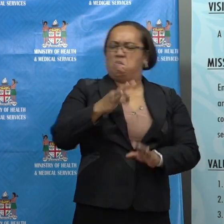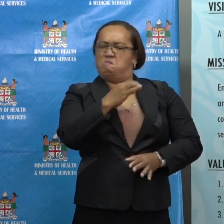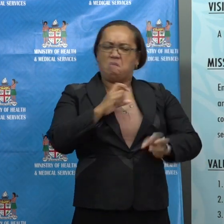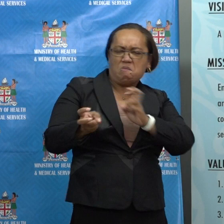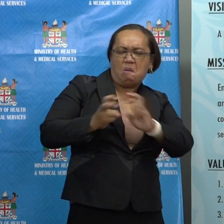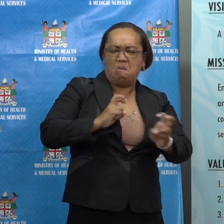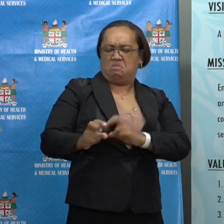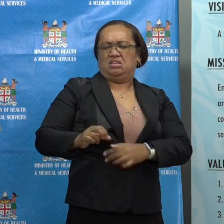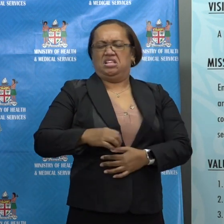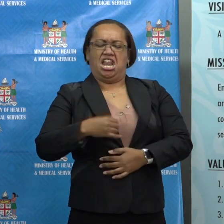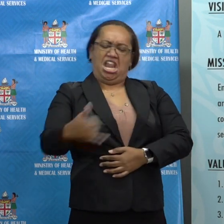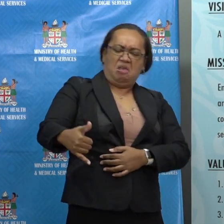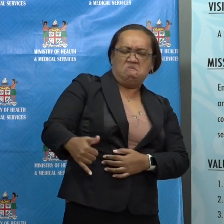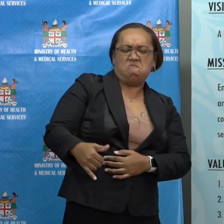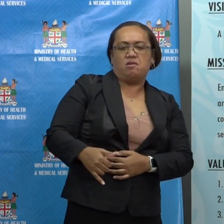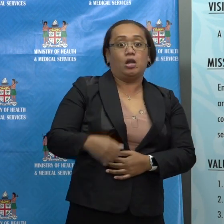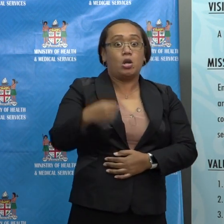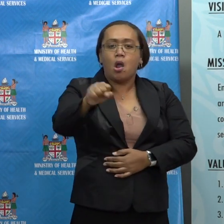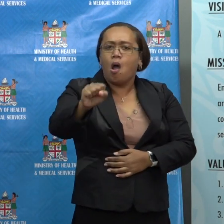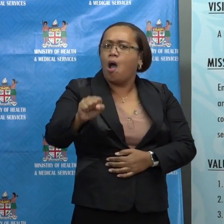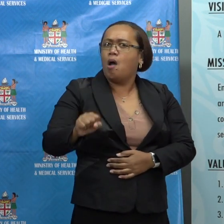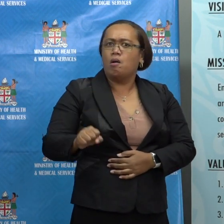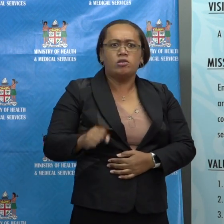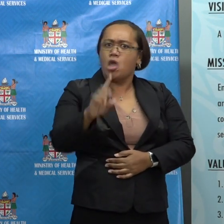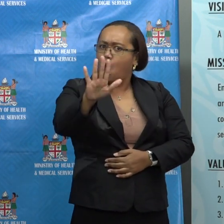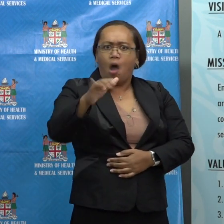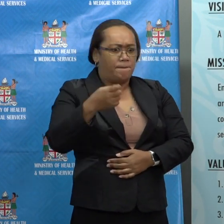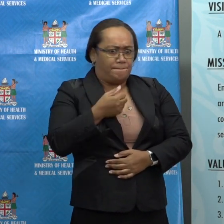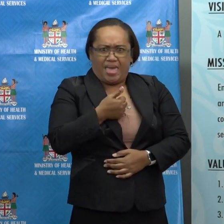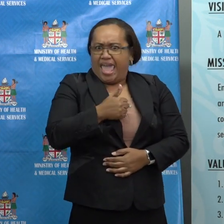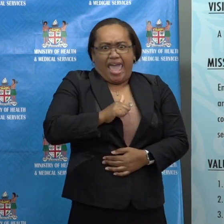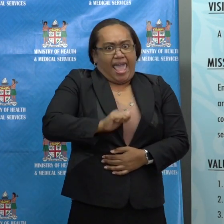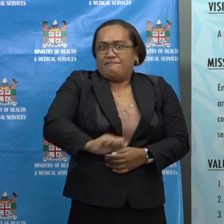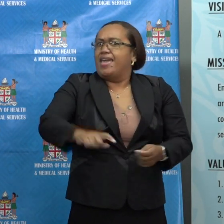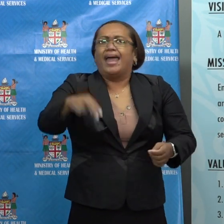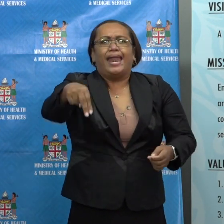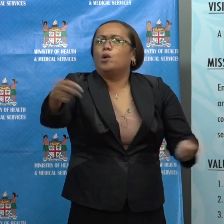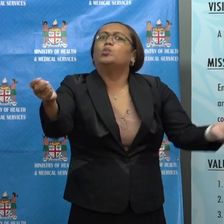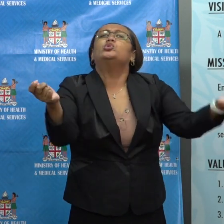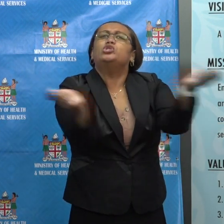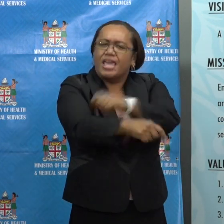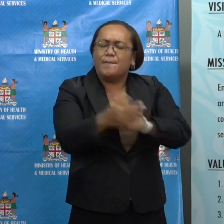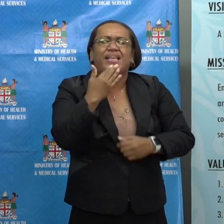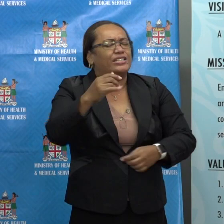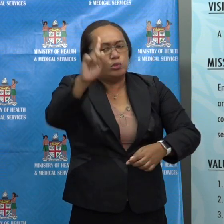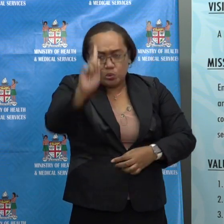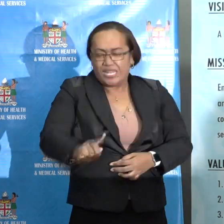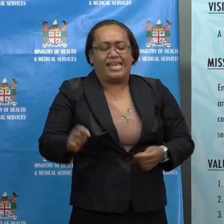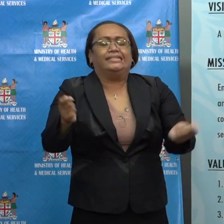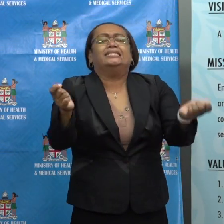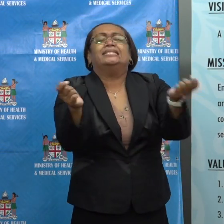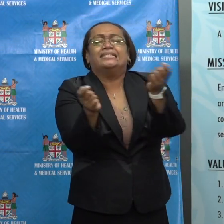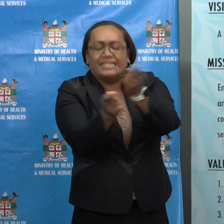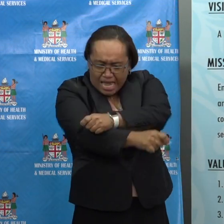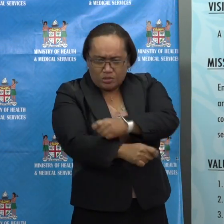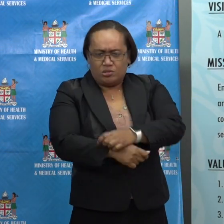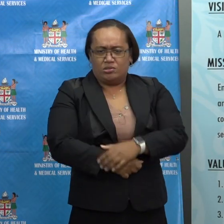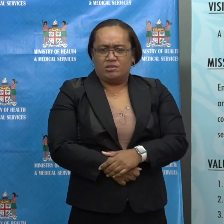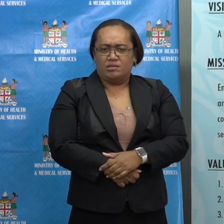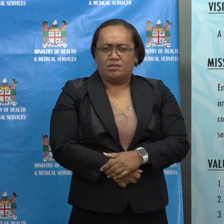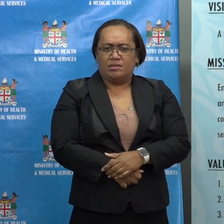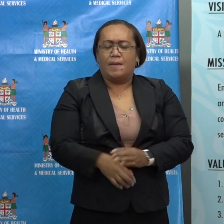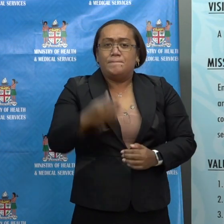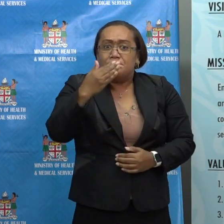that somehow your behavior hasn't needed to change to sort it out, please get a grip.